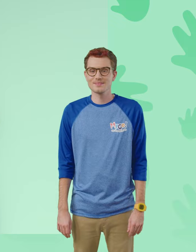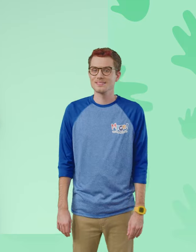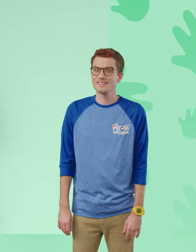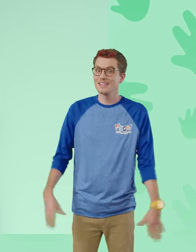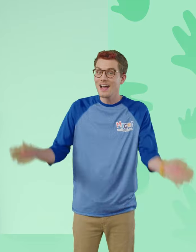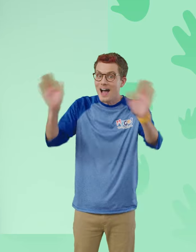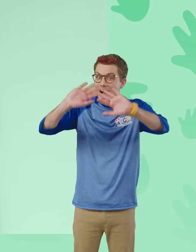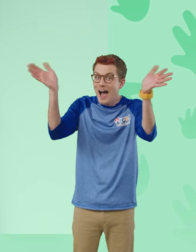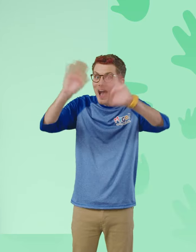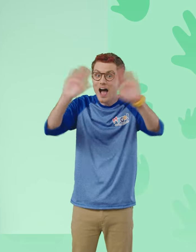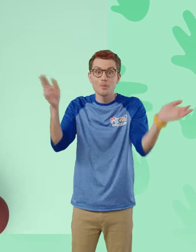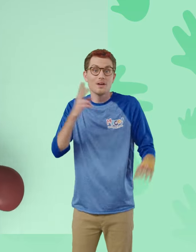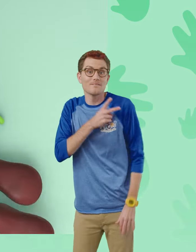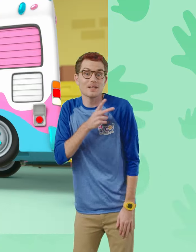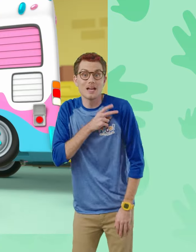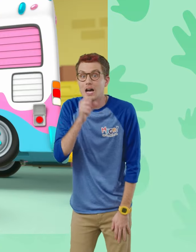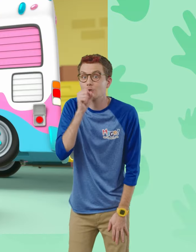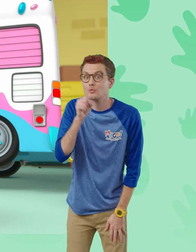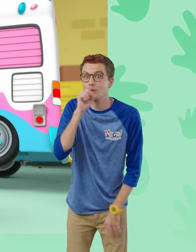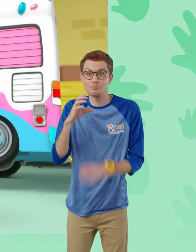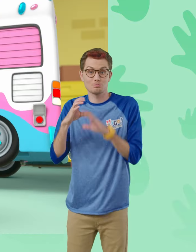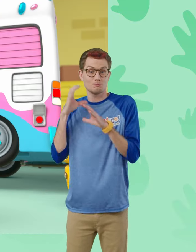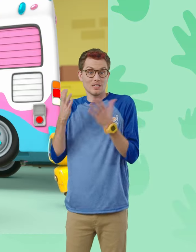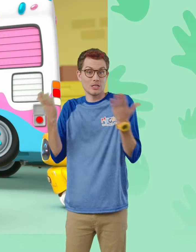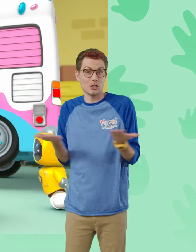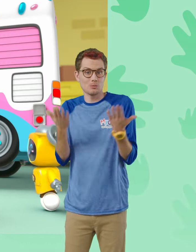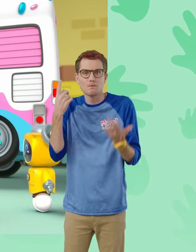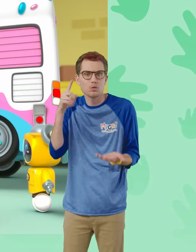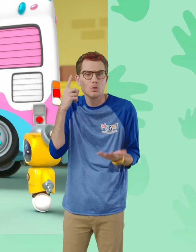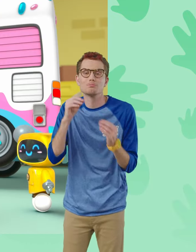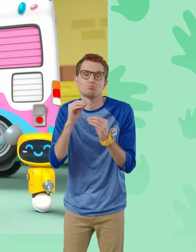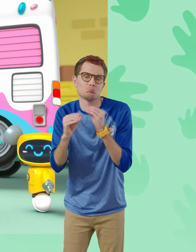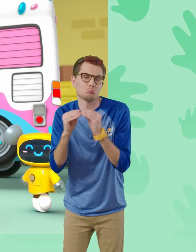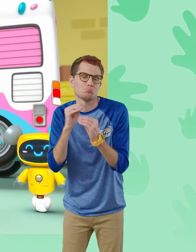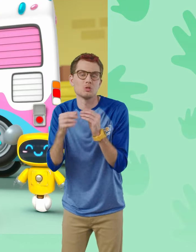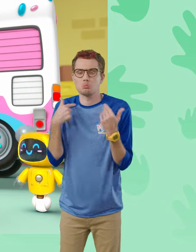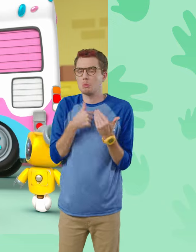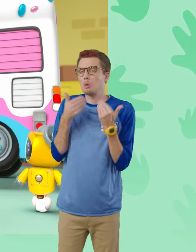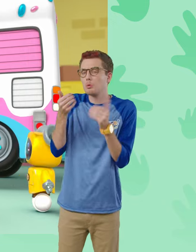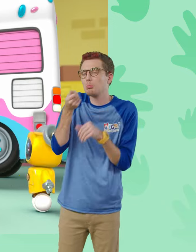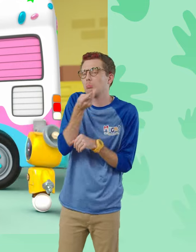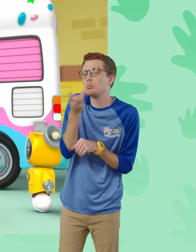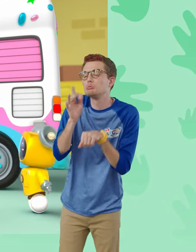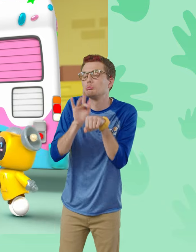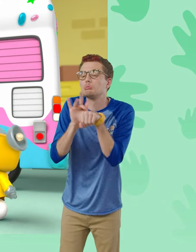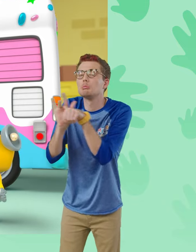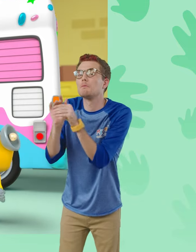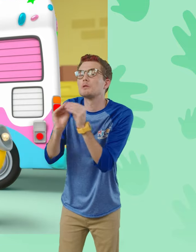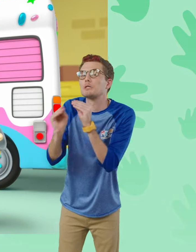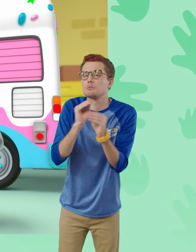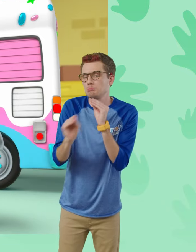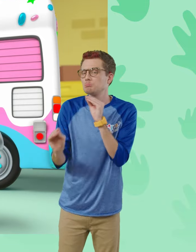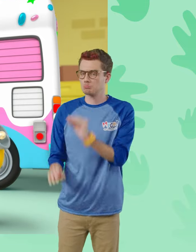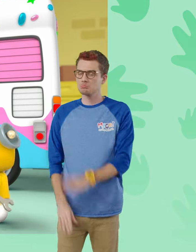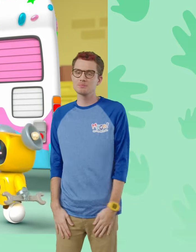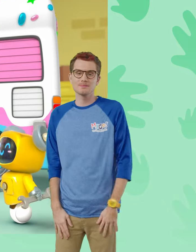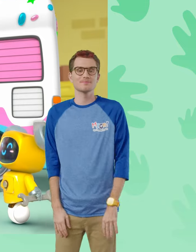Oh, hey there, everyone. Vicky the ice cream truck is in for her repairs. We're just doing a few finishing